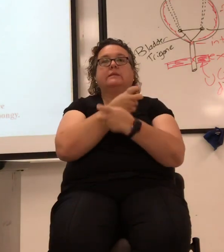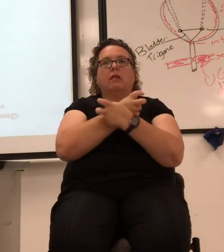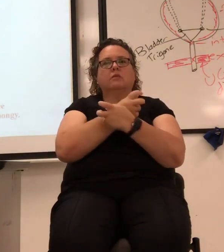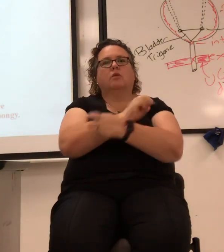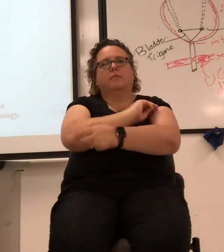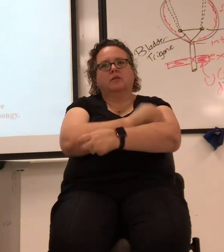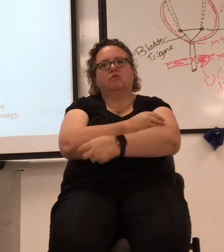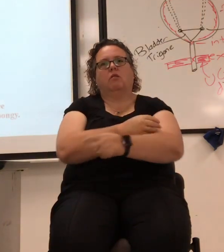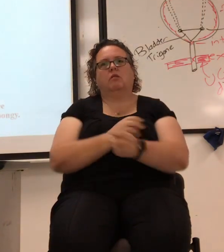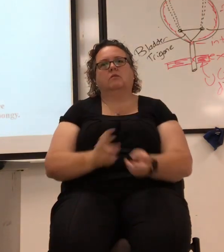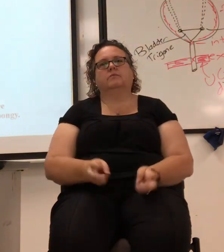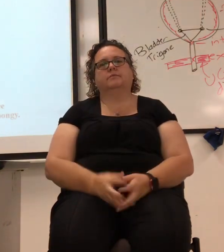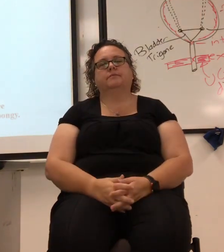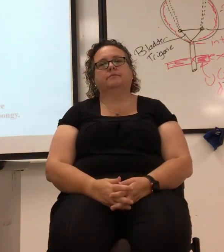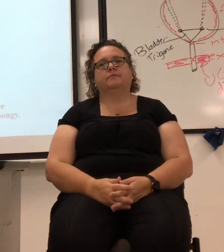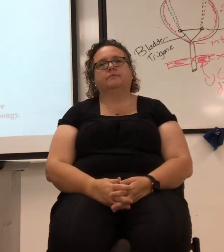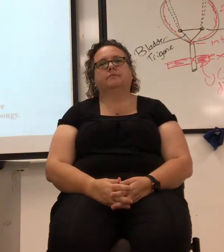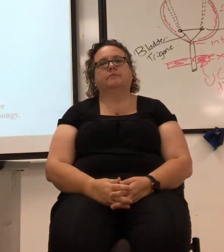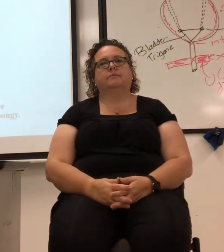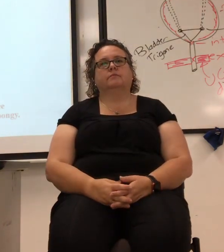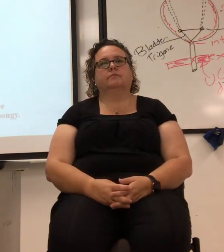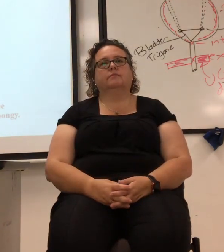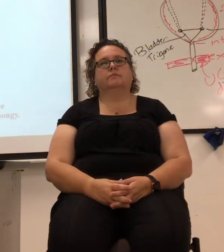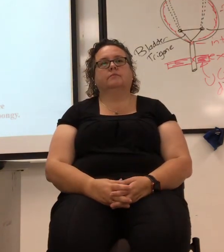UG diaphragm.